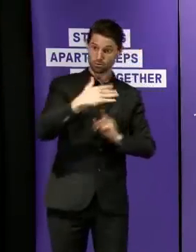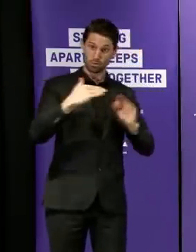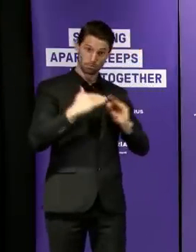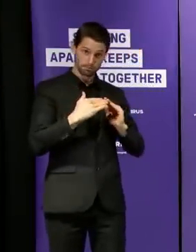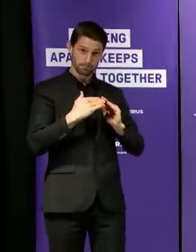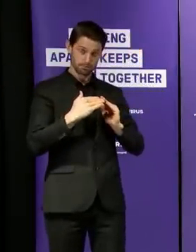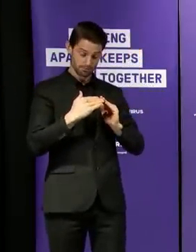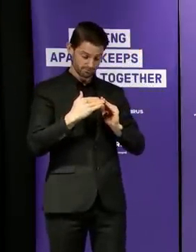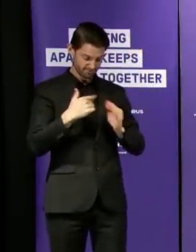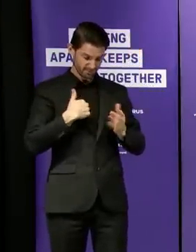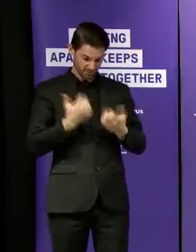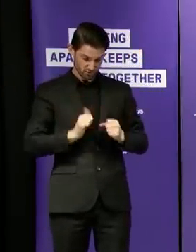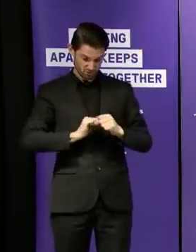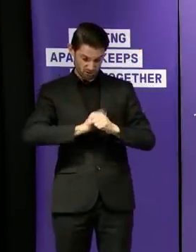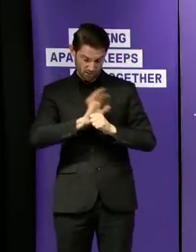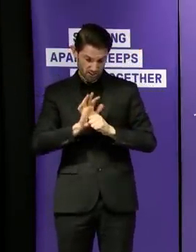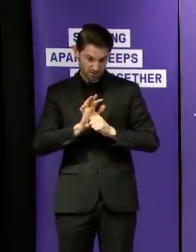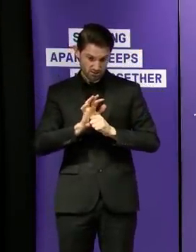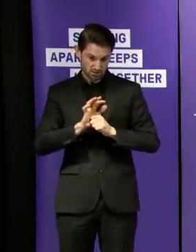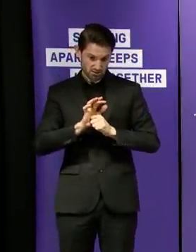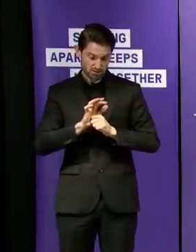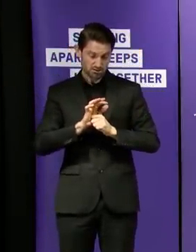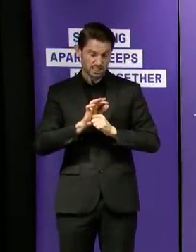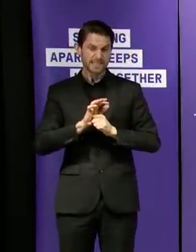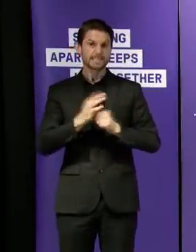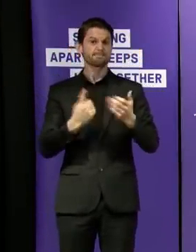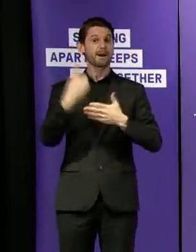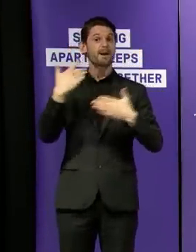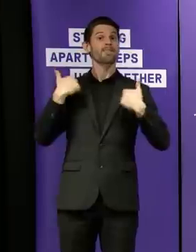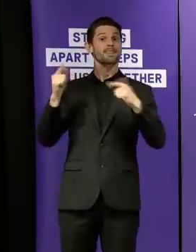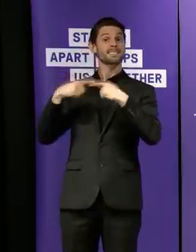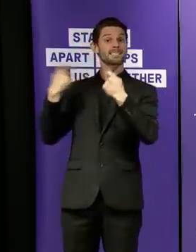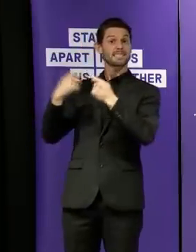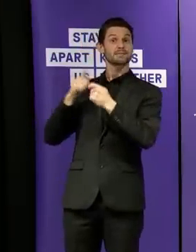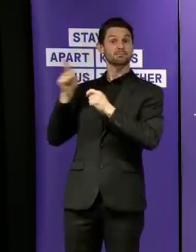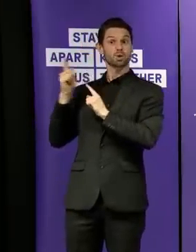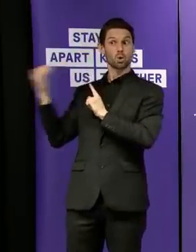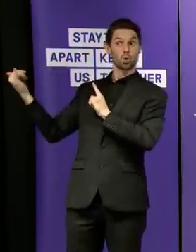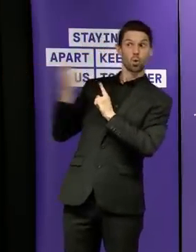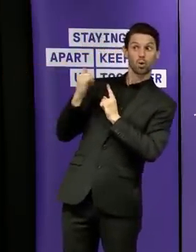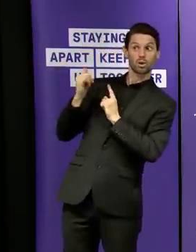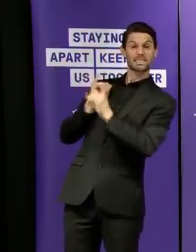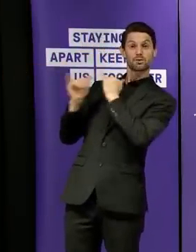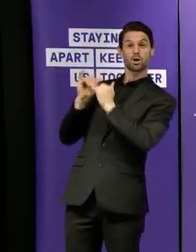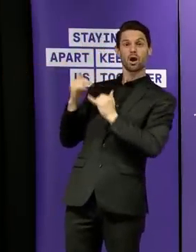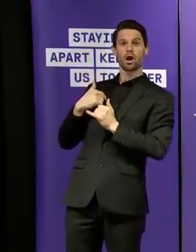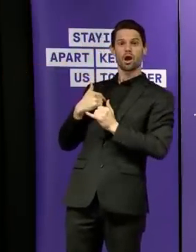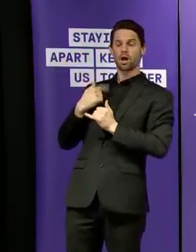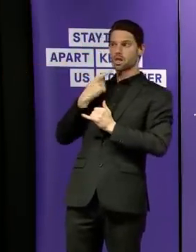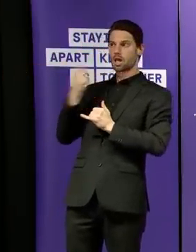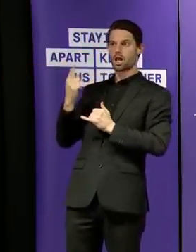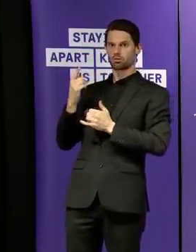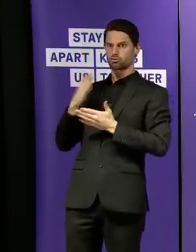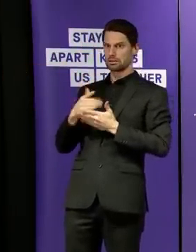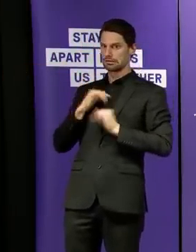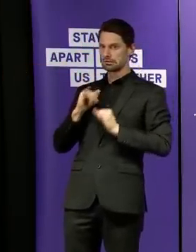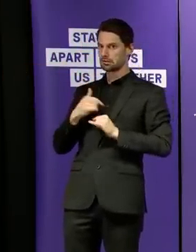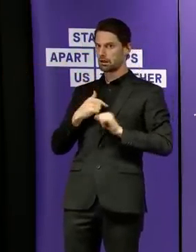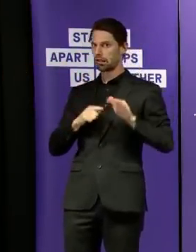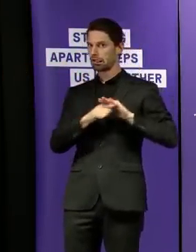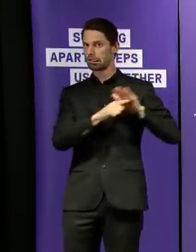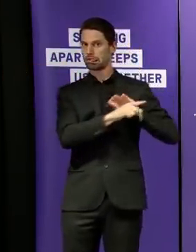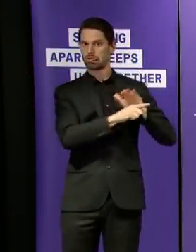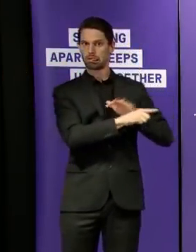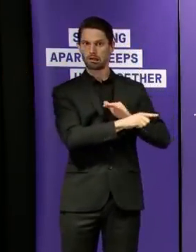tested, and you sit down and you have a long form interview with someone and you only tell half the story. And look, and to be honest, if people want to write a